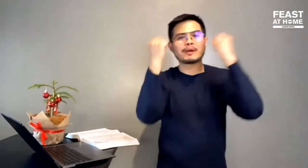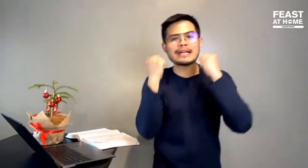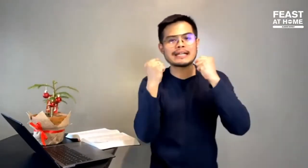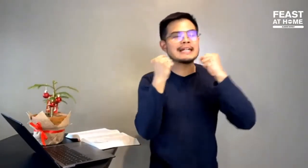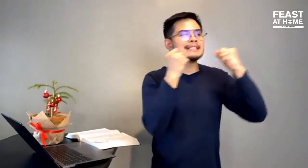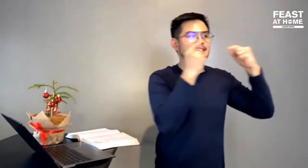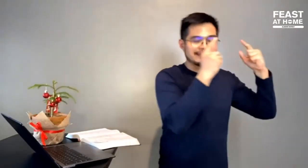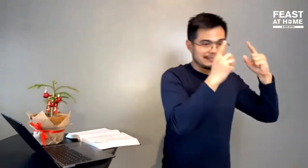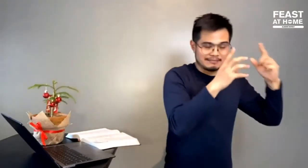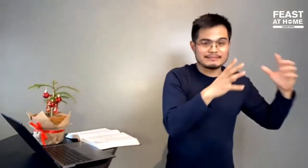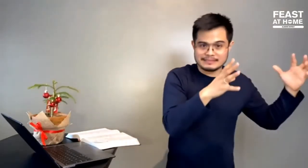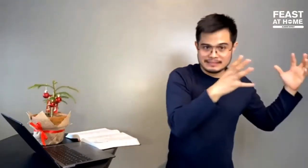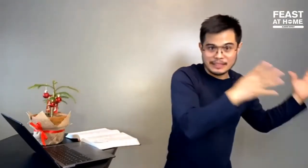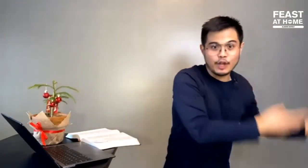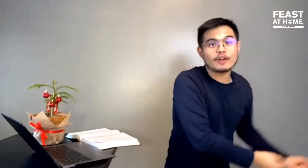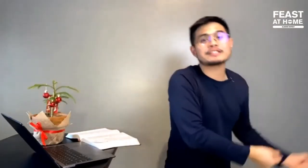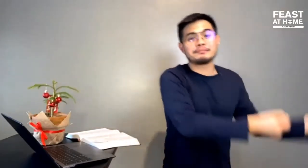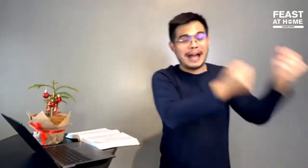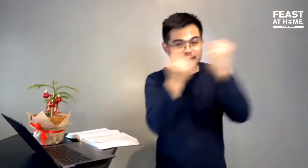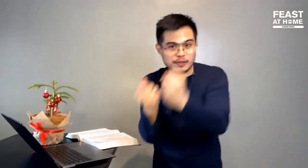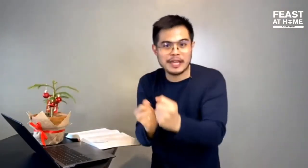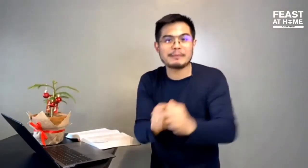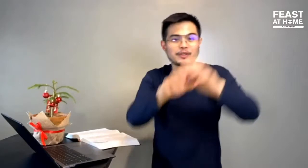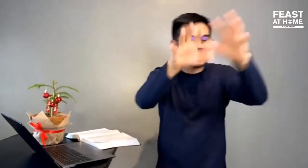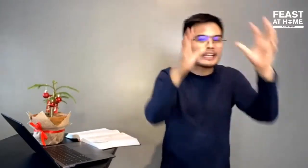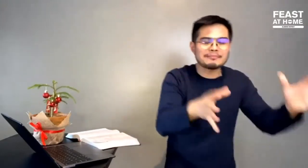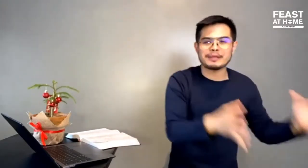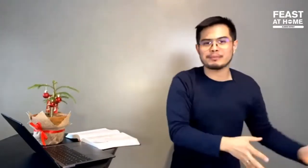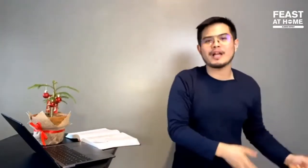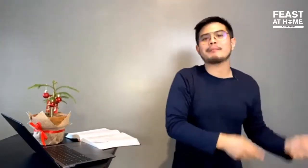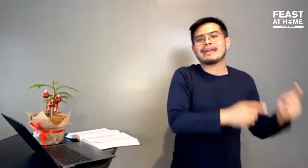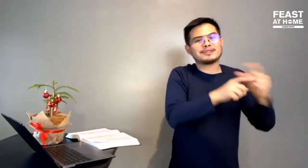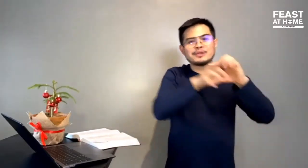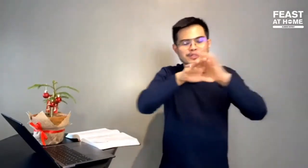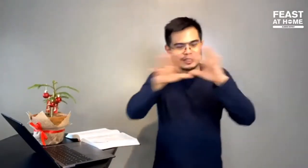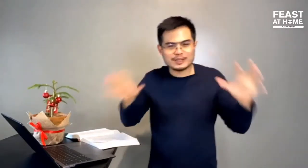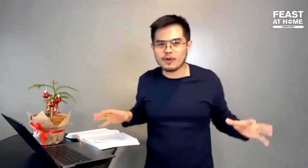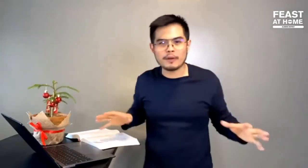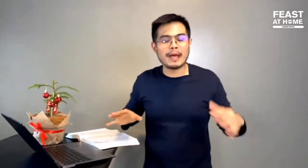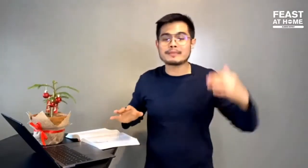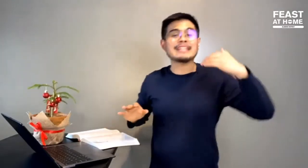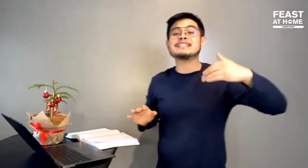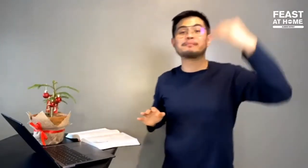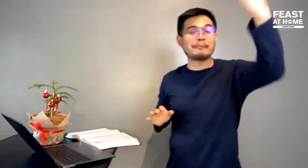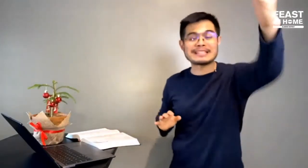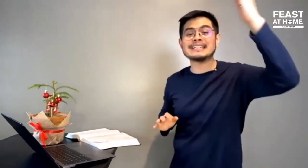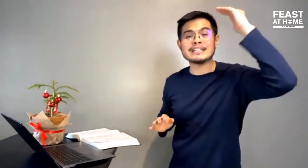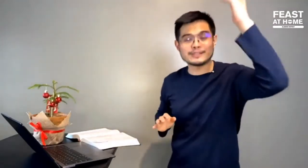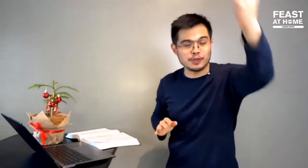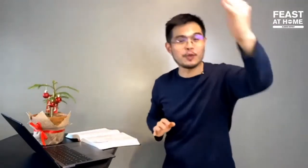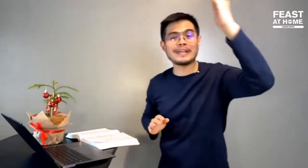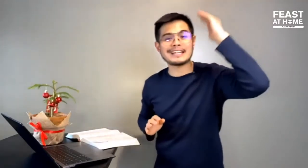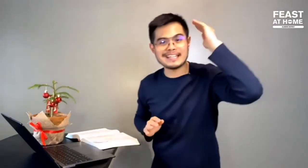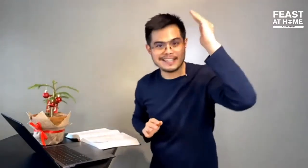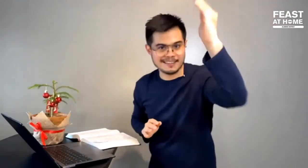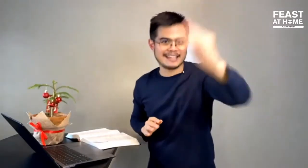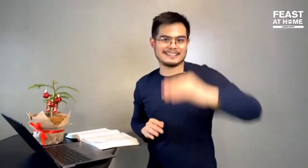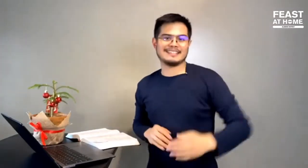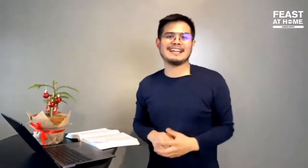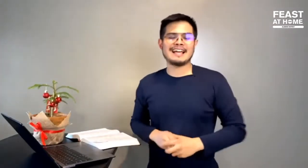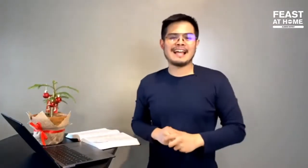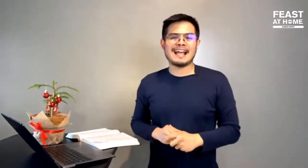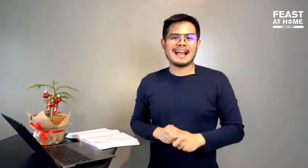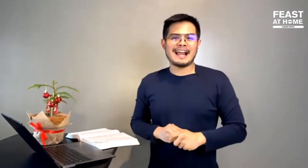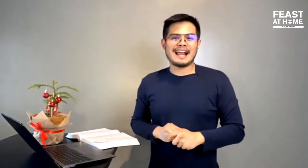to bring the lost back to him, and to clean people up and to transform lives. And he's busy doing